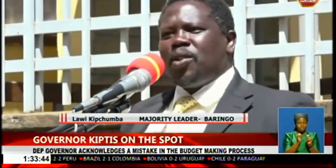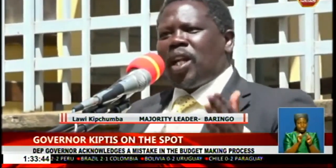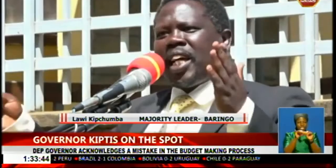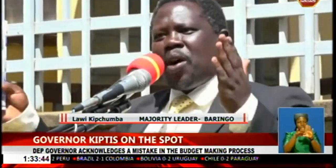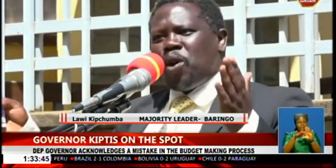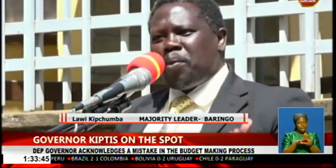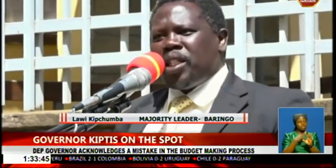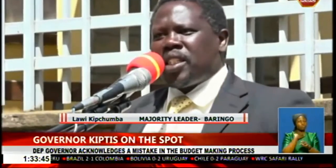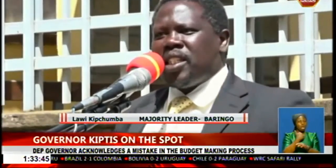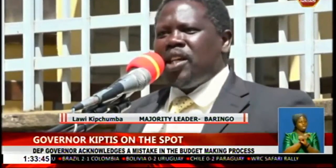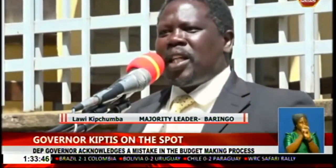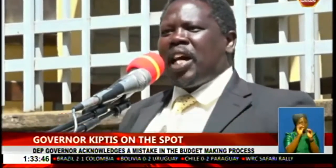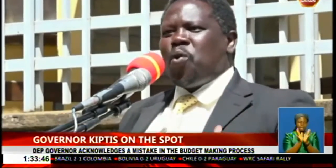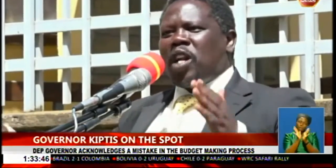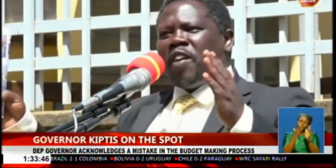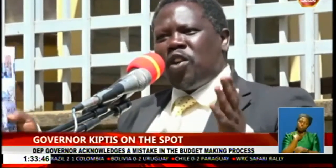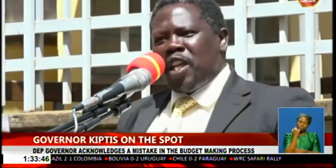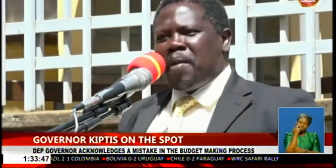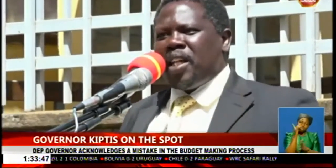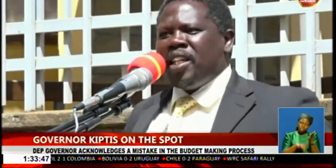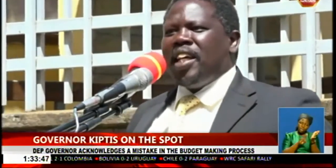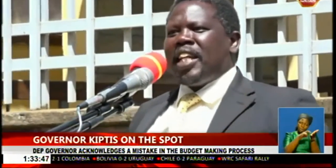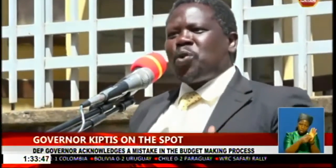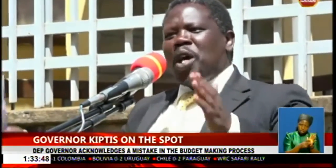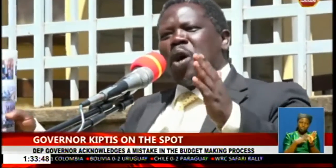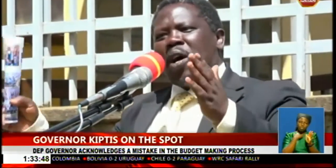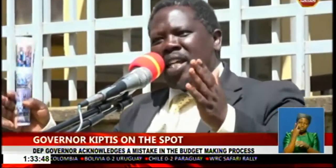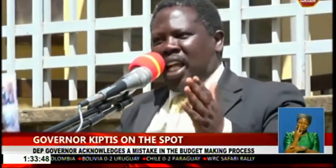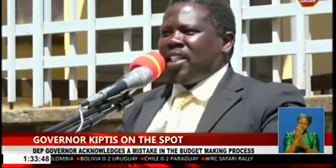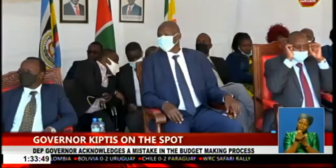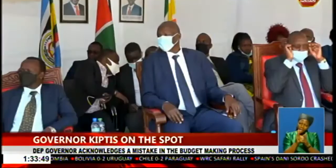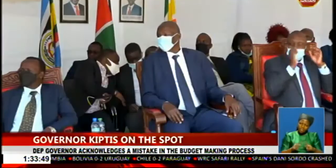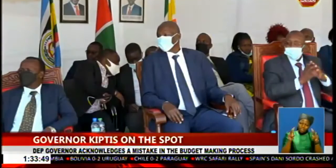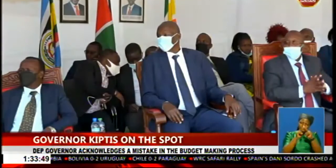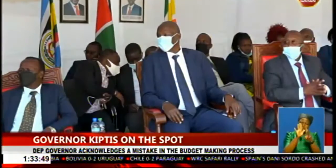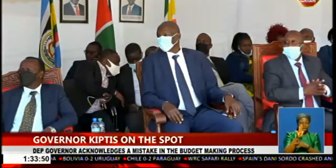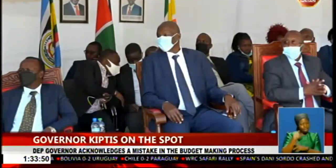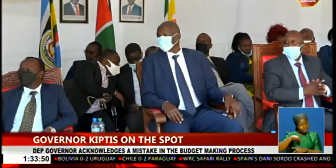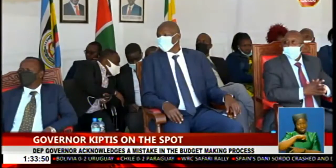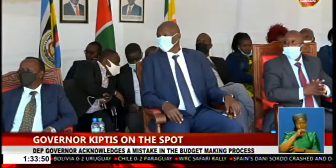bwana governor, wanataka kuona projects, wanataka kuona value of their money, na tunajua unaweza.